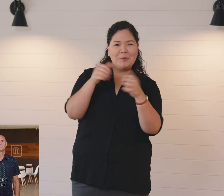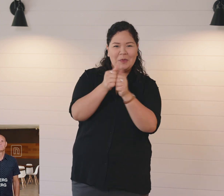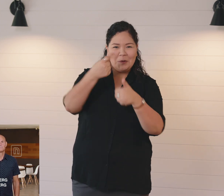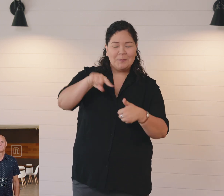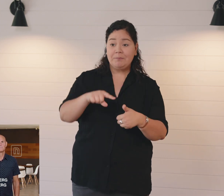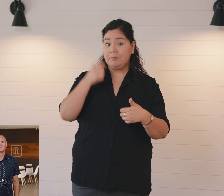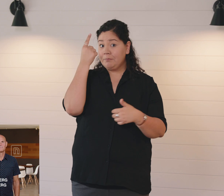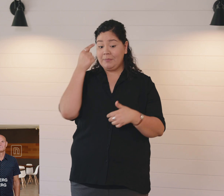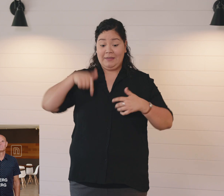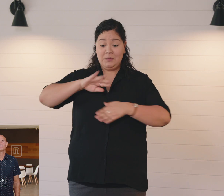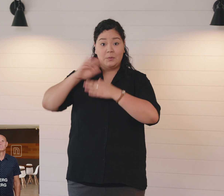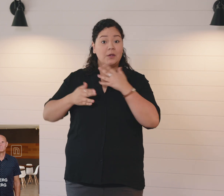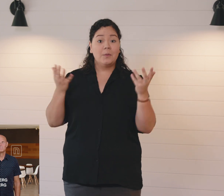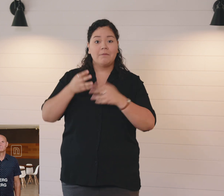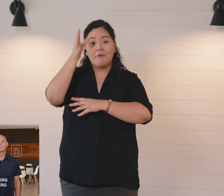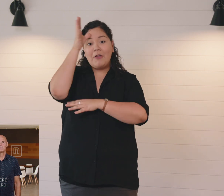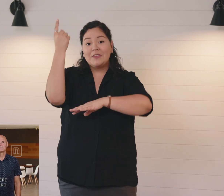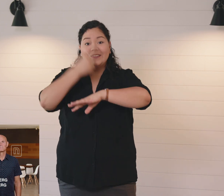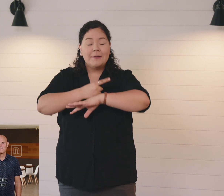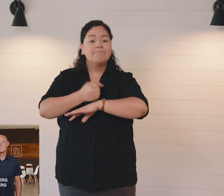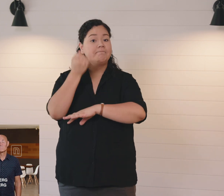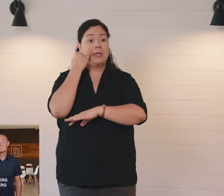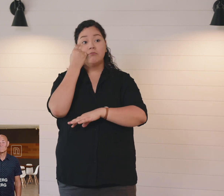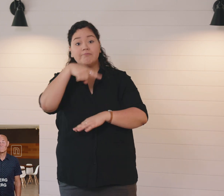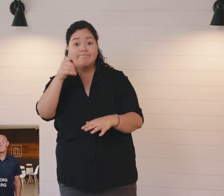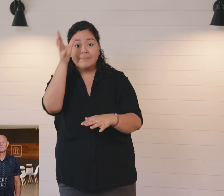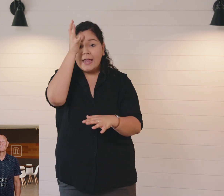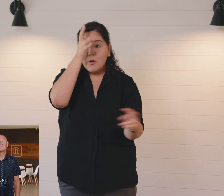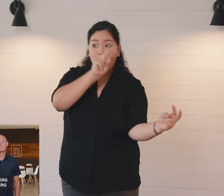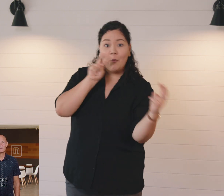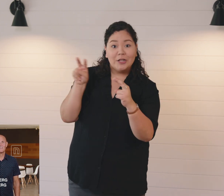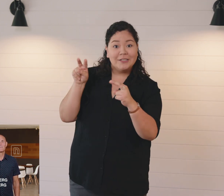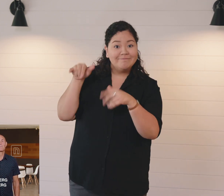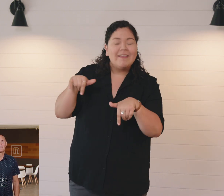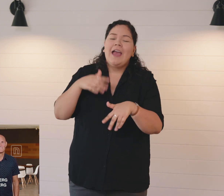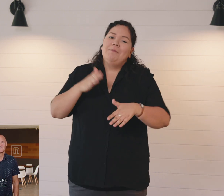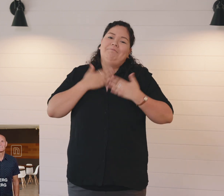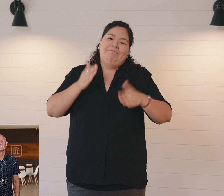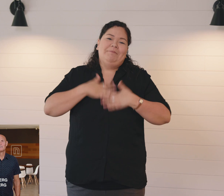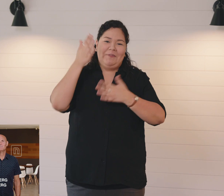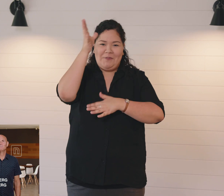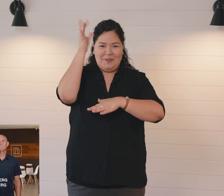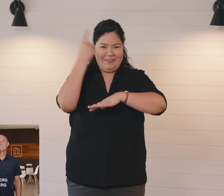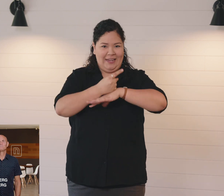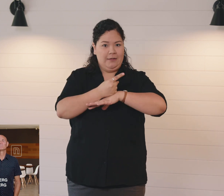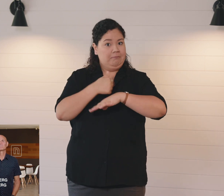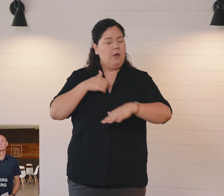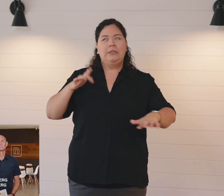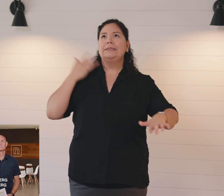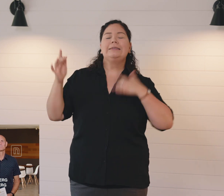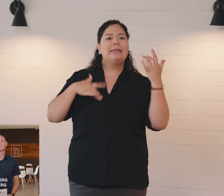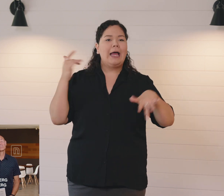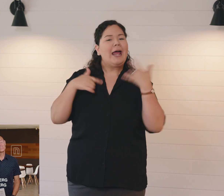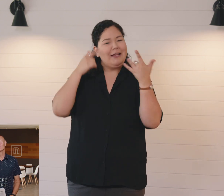Father's Day this weekend as well, and if there's dads tuning in out there, we want to wish you a big happy Father's Day. I was so excited about Father's Day